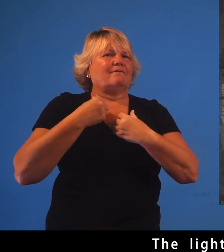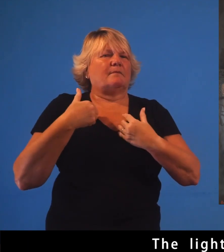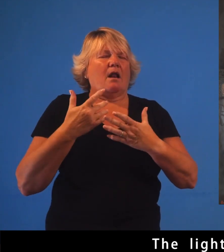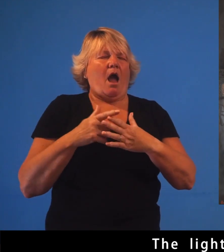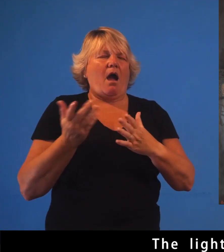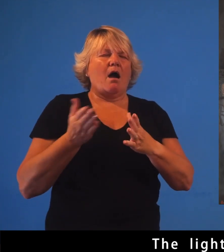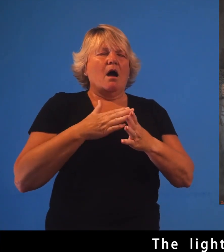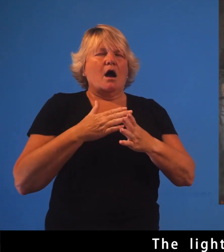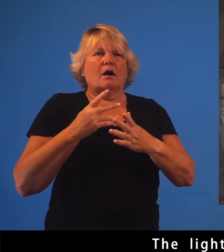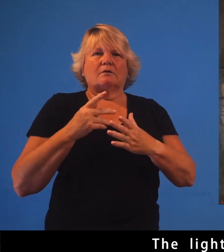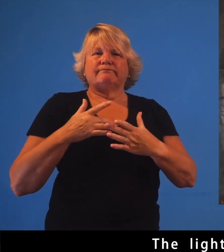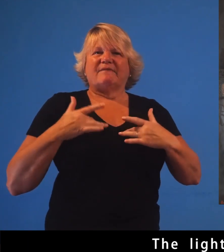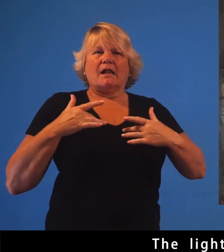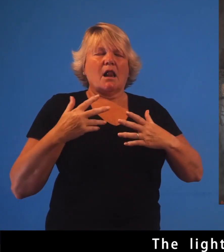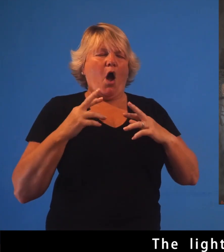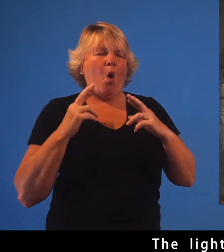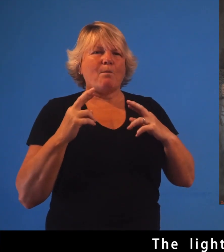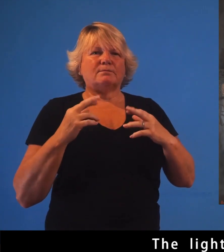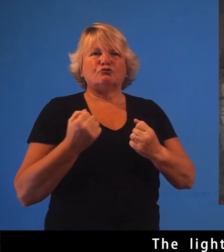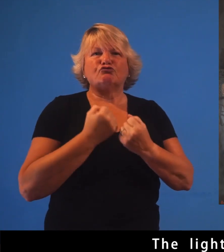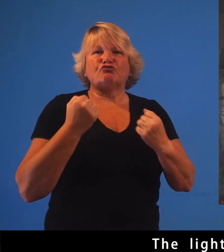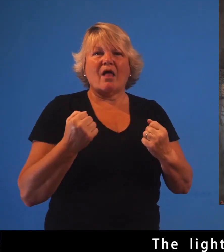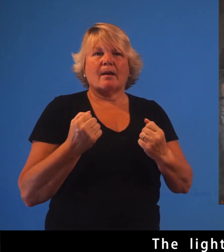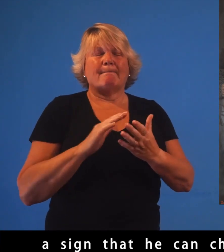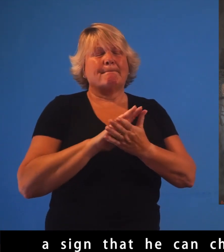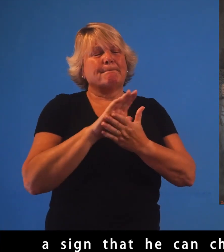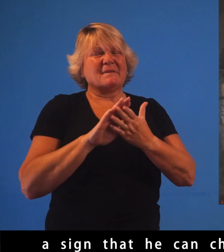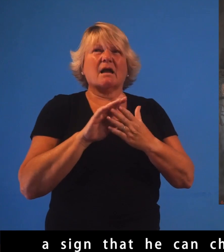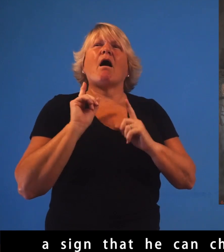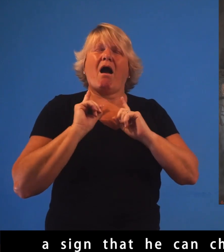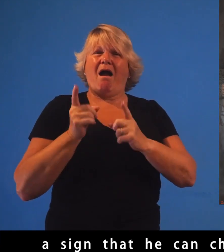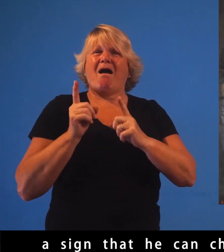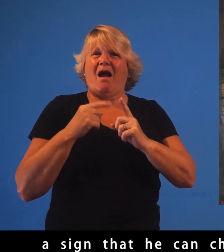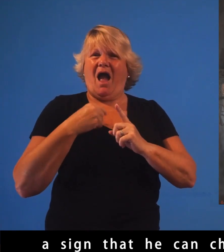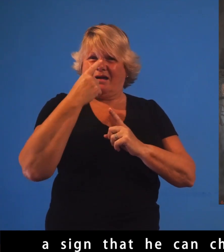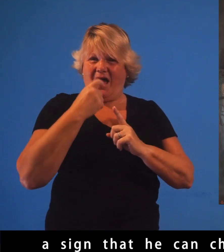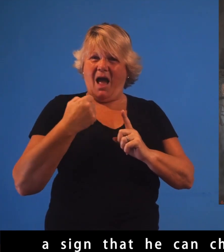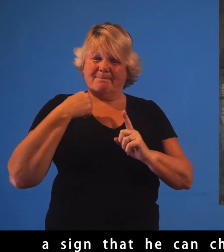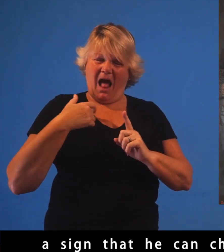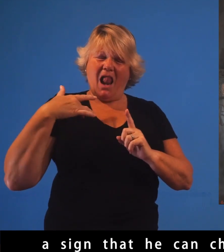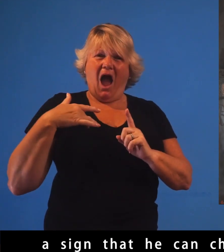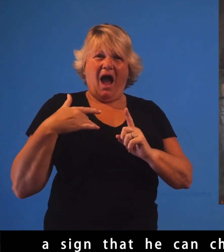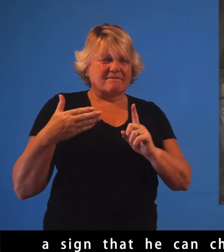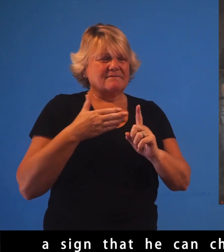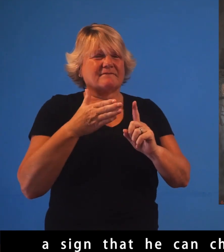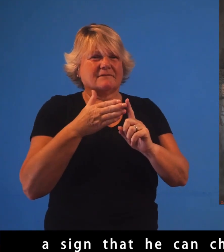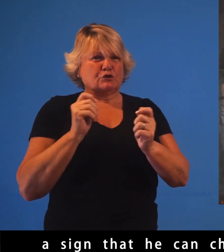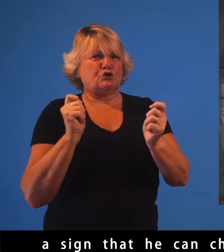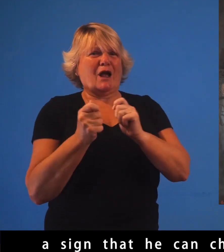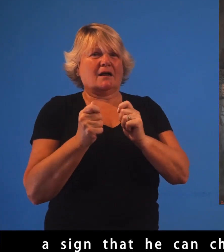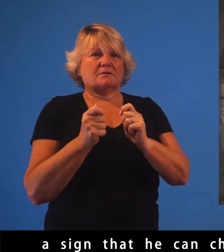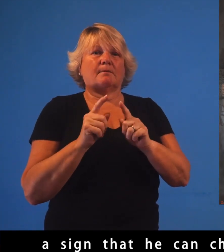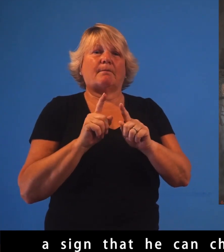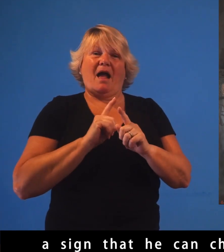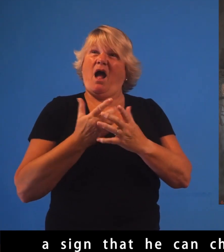him a renewed sense of hope and strength, a sign that he can change the path of his life by accepting